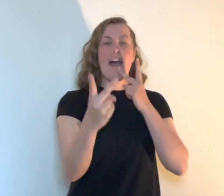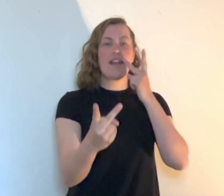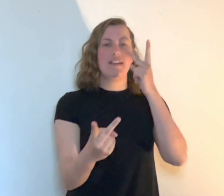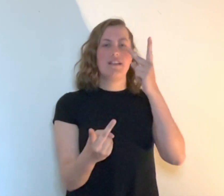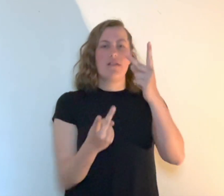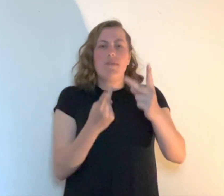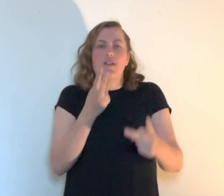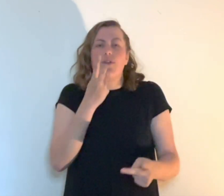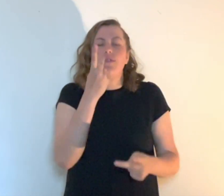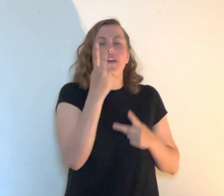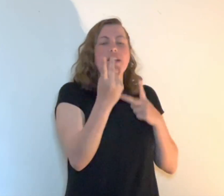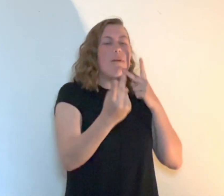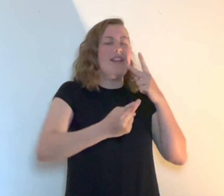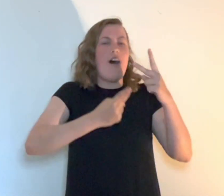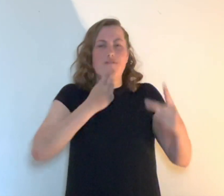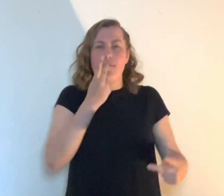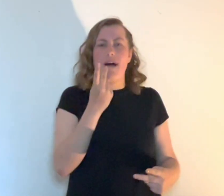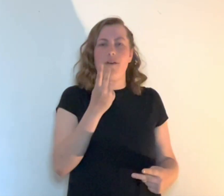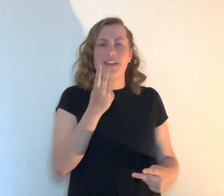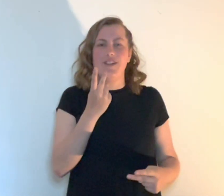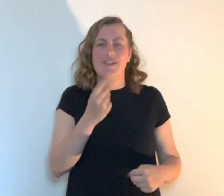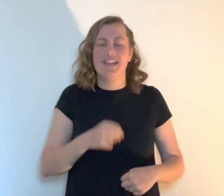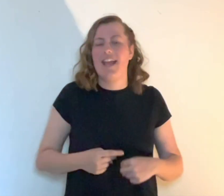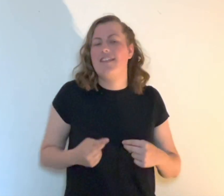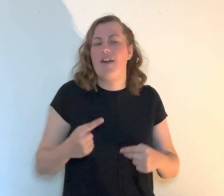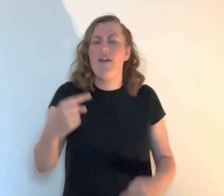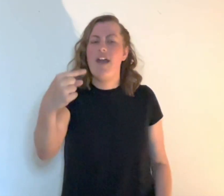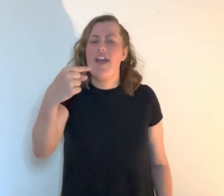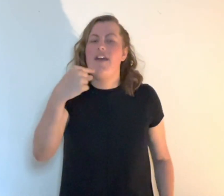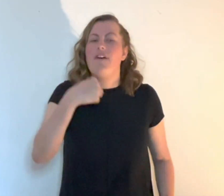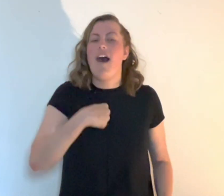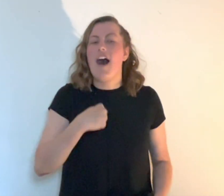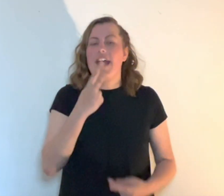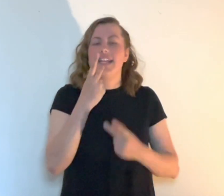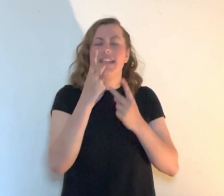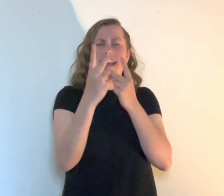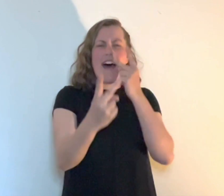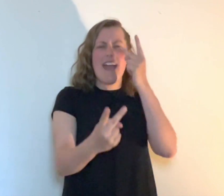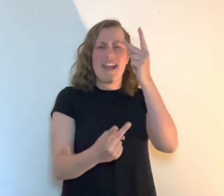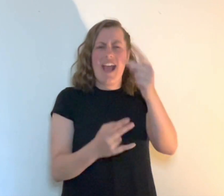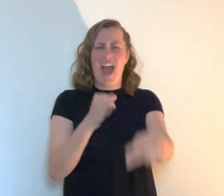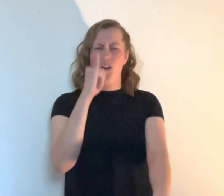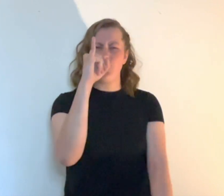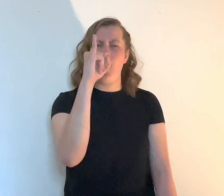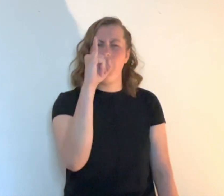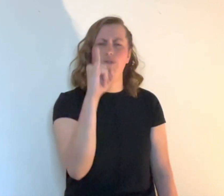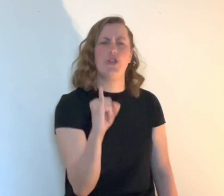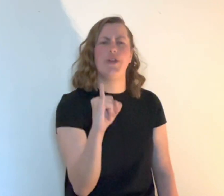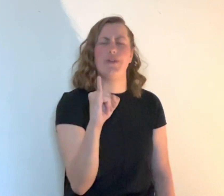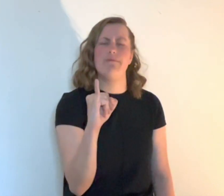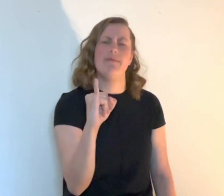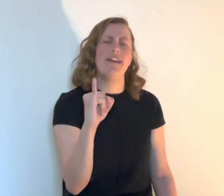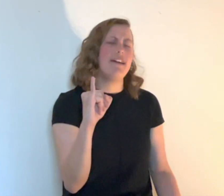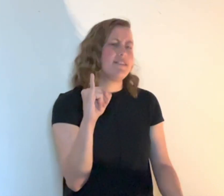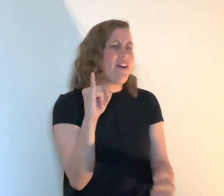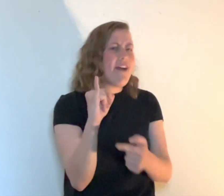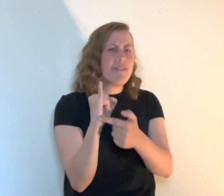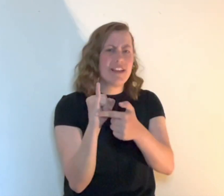These are the musical notes coming out of your mouth as you sing So if I sang out of tune So everything